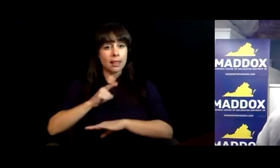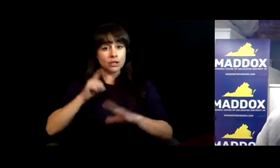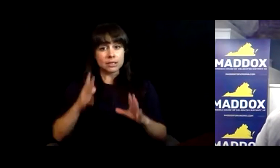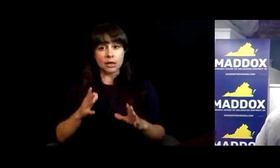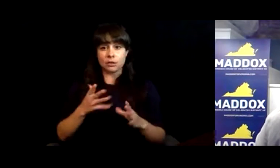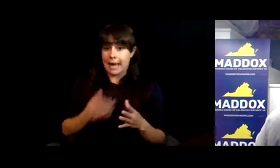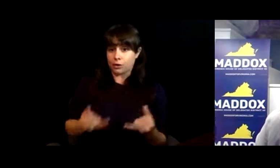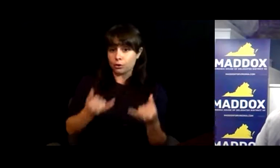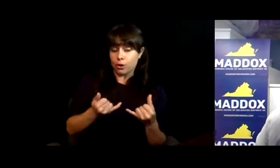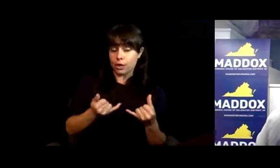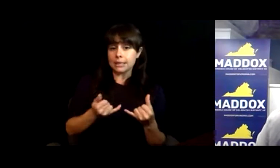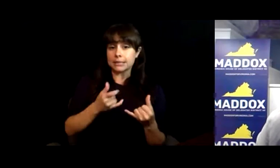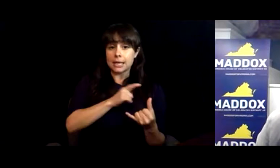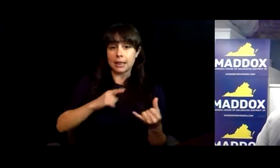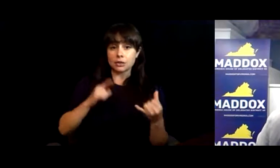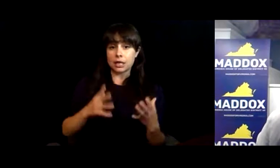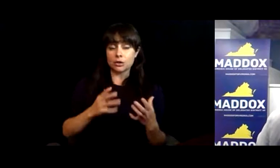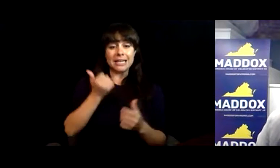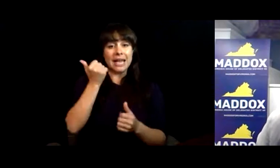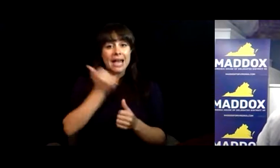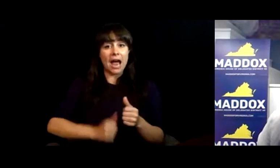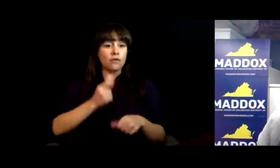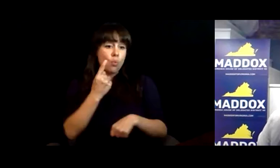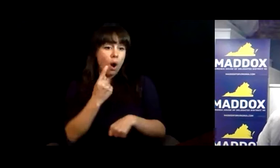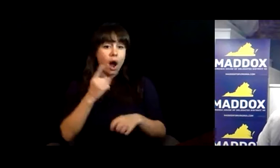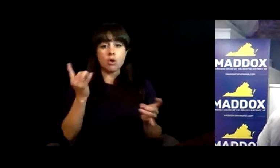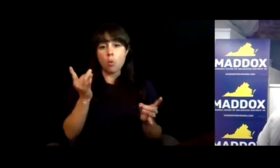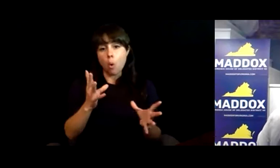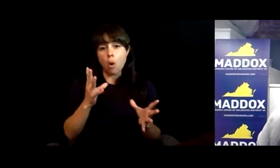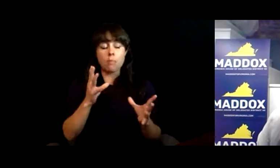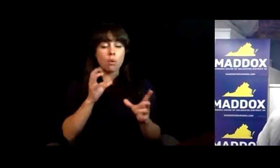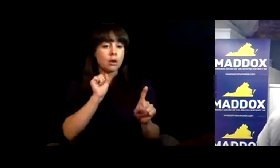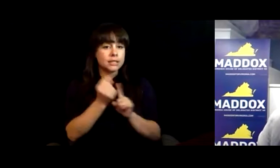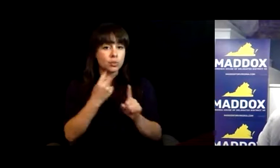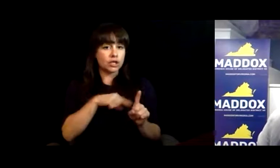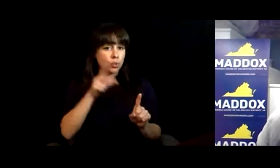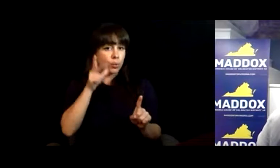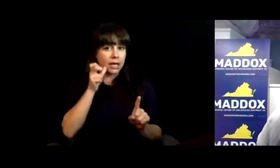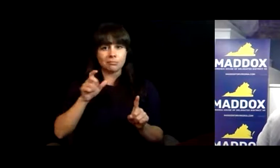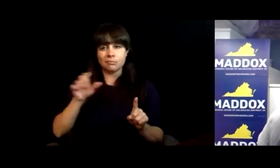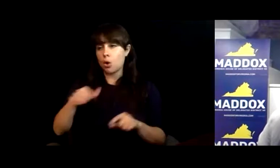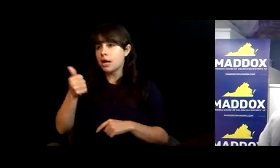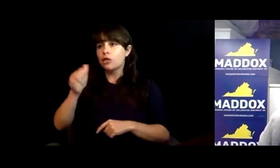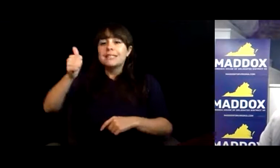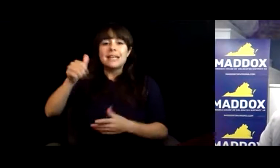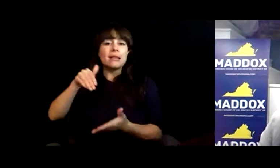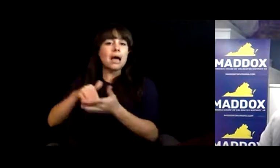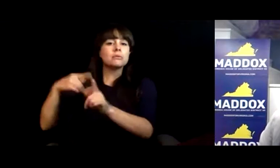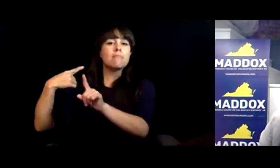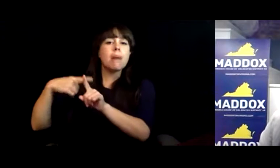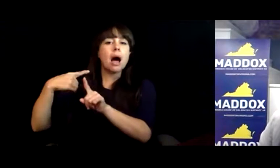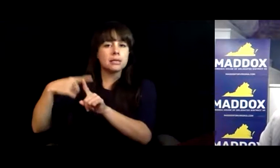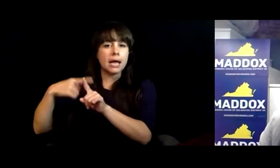for every one of these horrible incidents that we're hearing about, there are 10,000 very positive